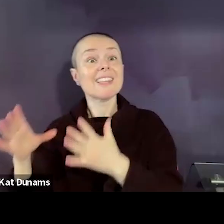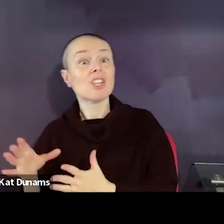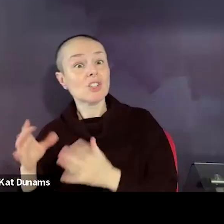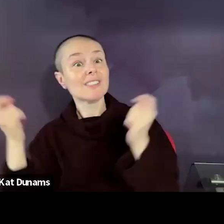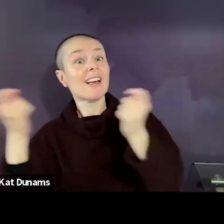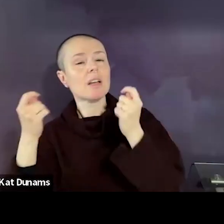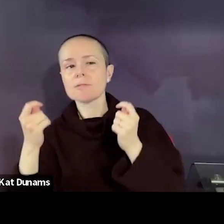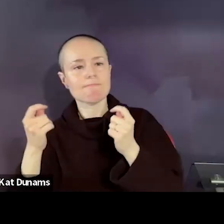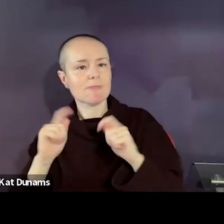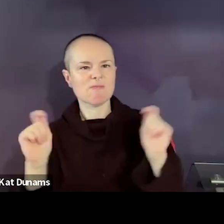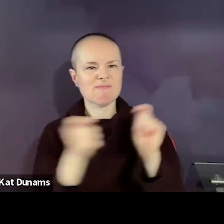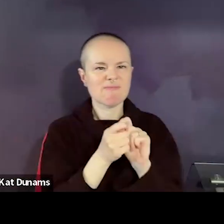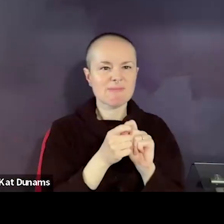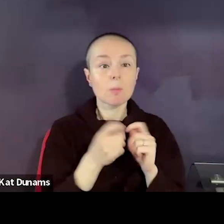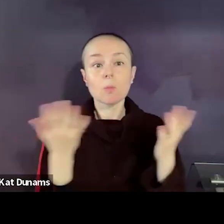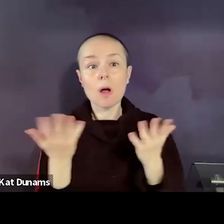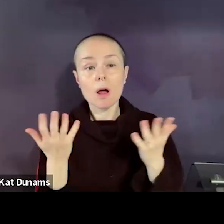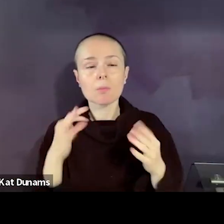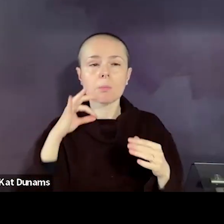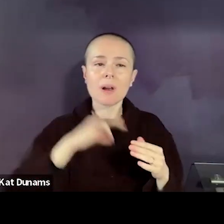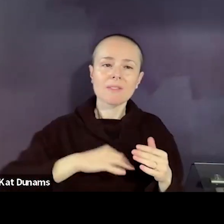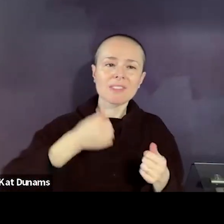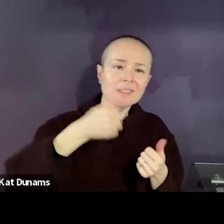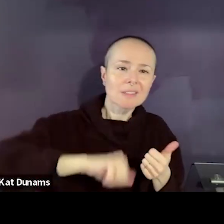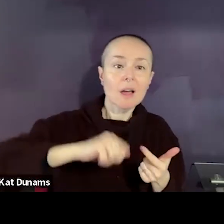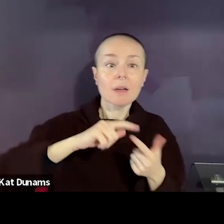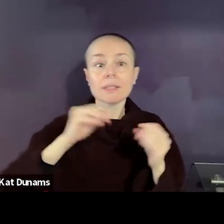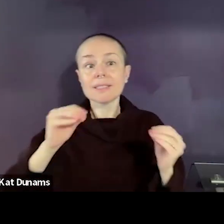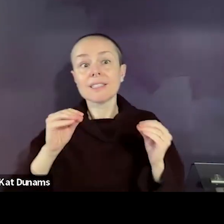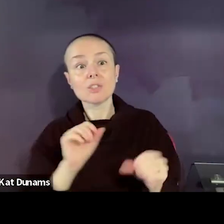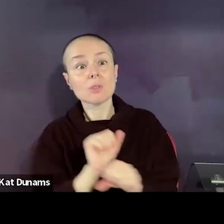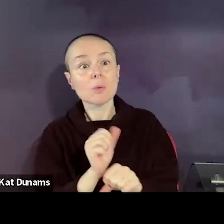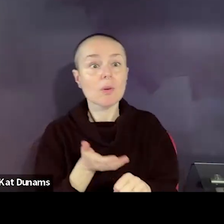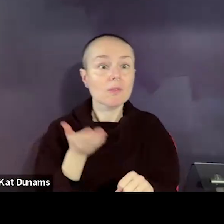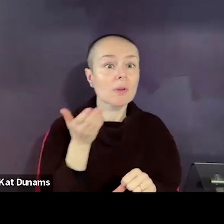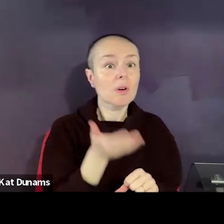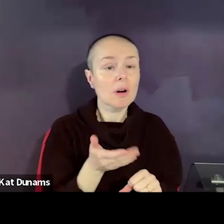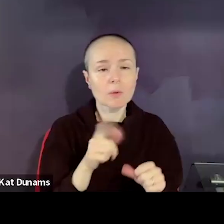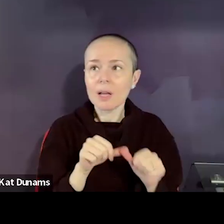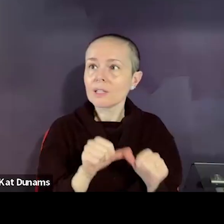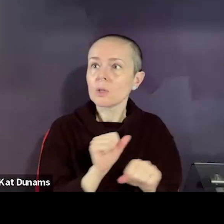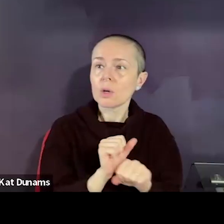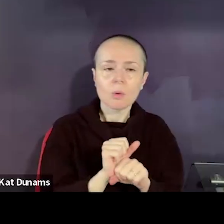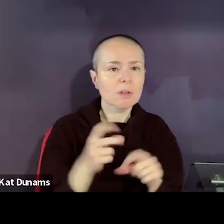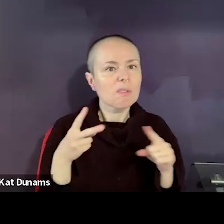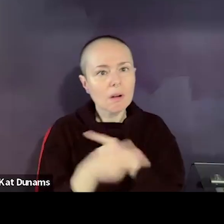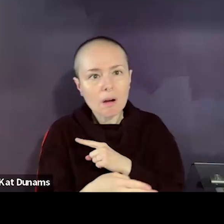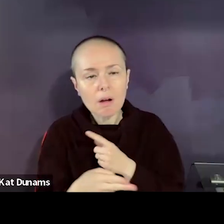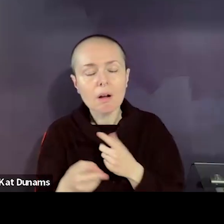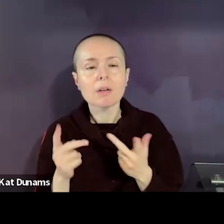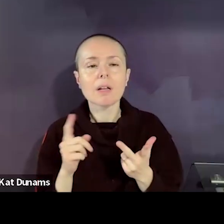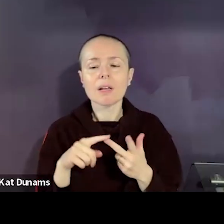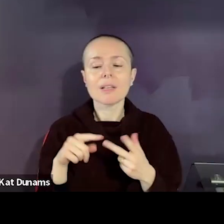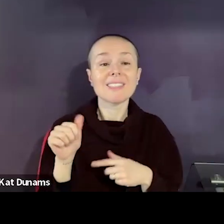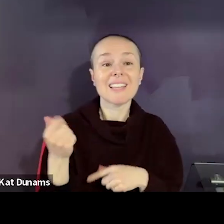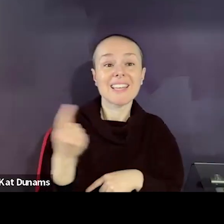retaliated. Benefits were denied, essential teaching gigs that made it possible to sustain yourself at Dallas Black were cut. And just 10